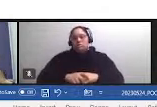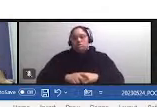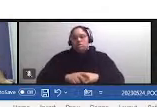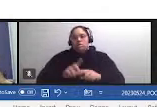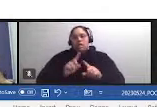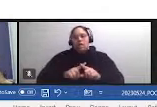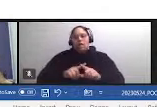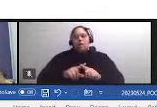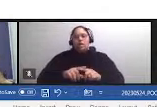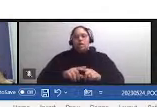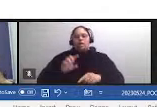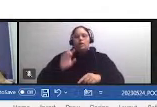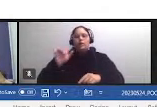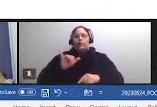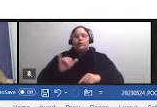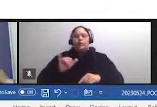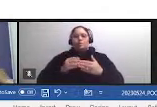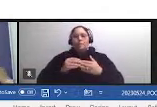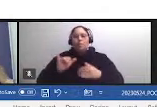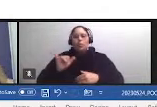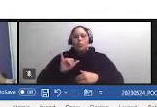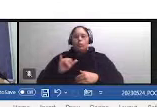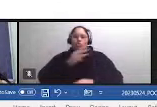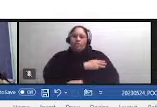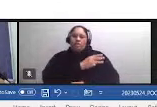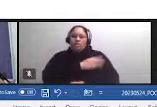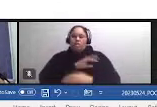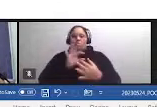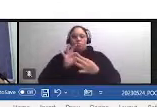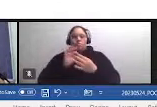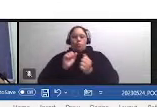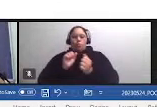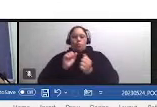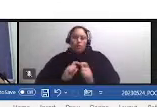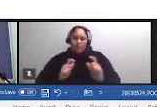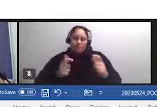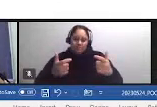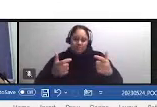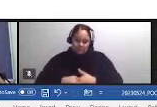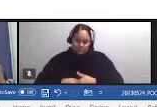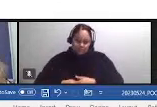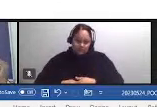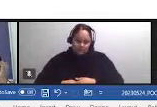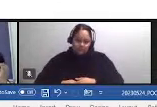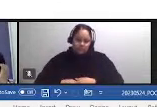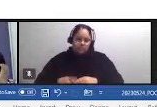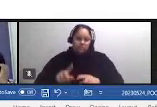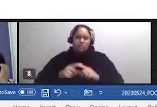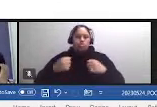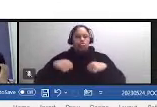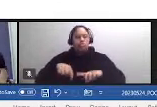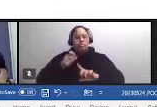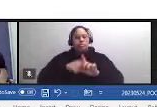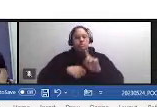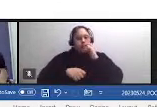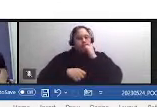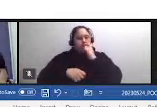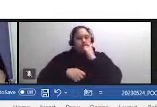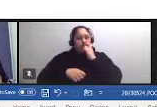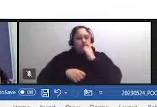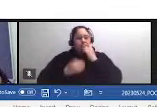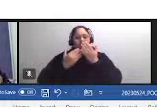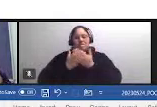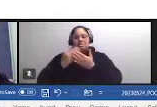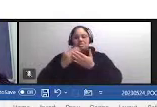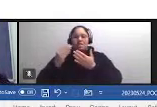which member of or which official engaged the committee, Chairperson. But Chairperson, if we, and then there were